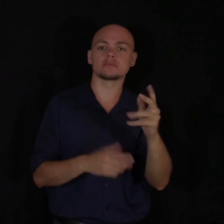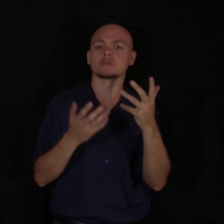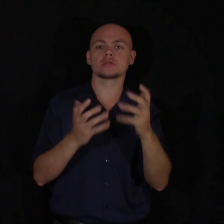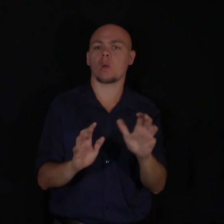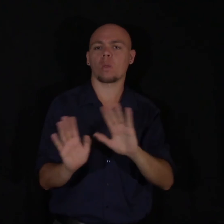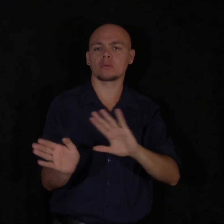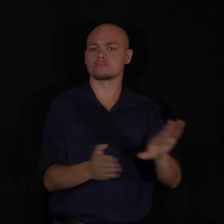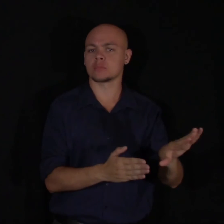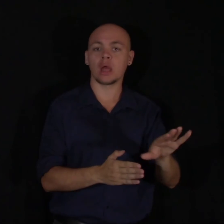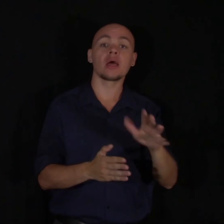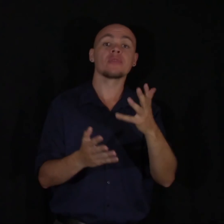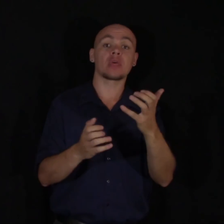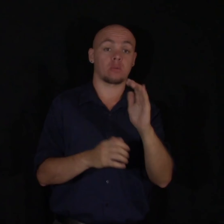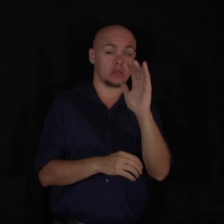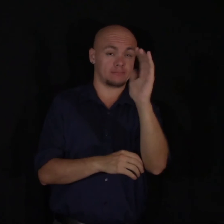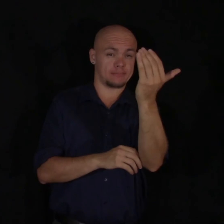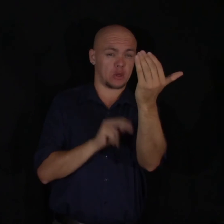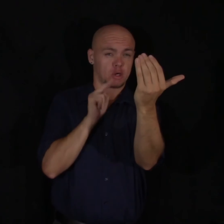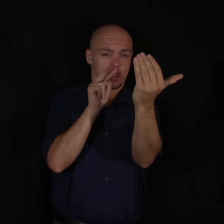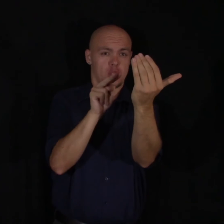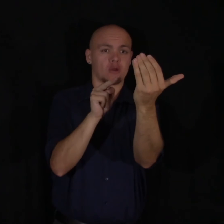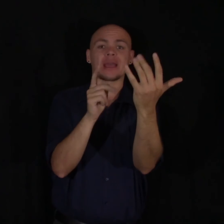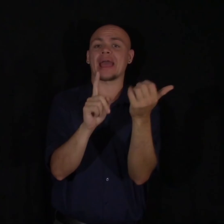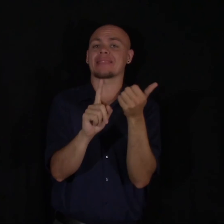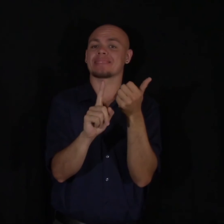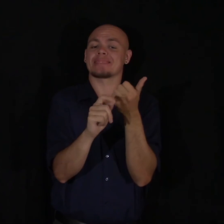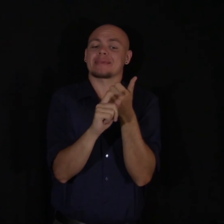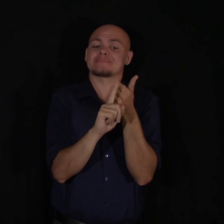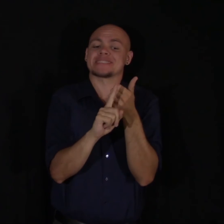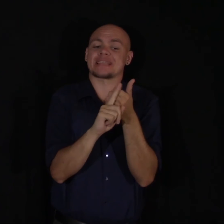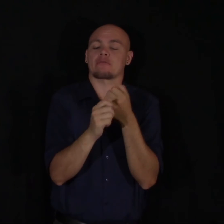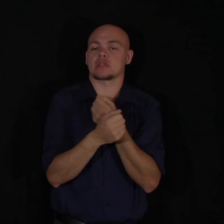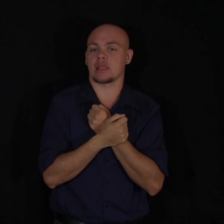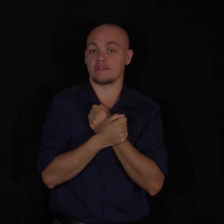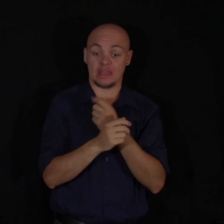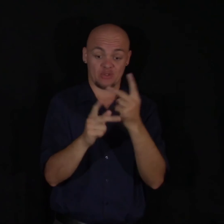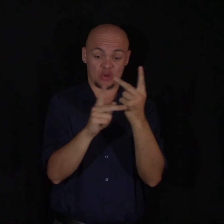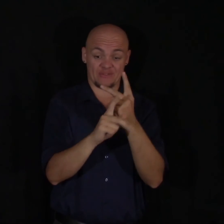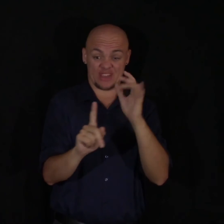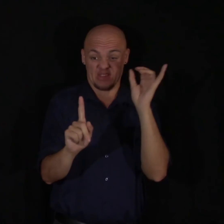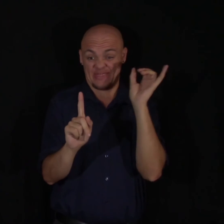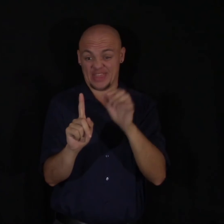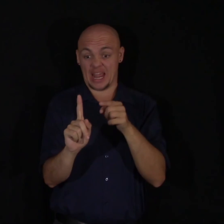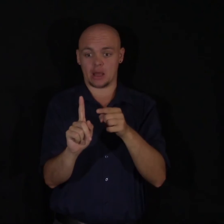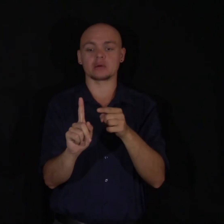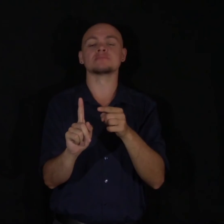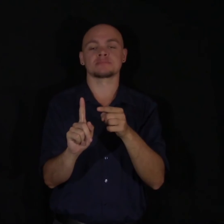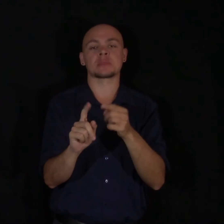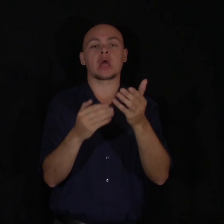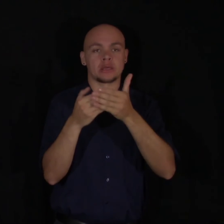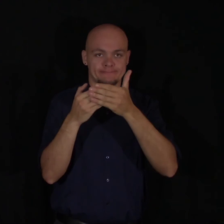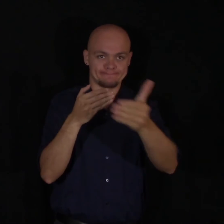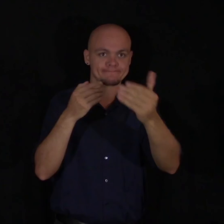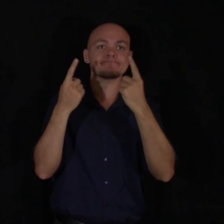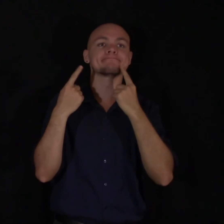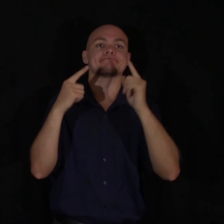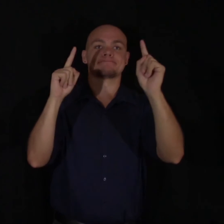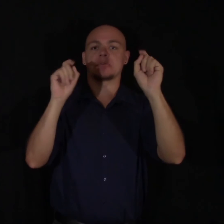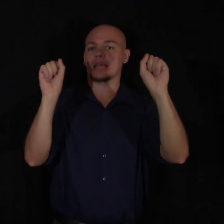look in the mirror and love themselves. And if you can figure that out, then you're going somewhere.